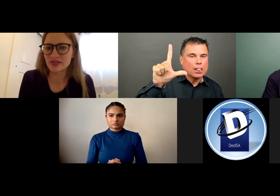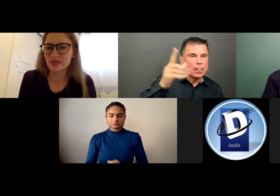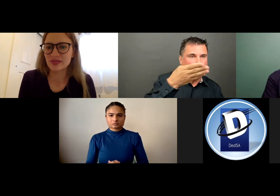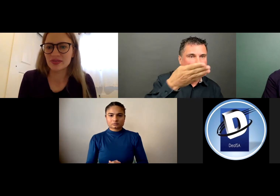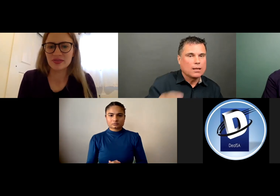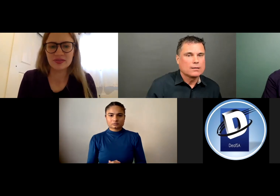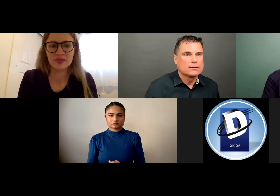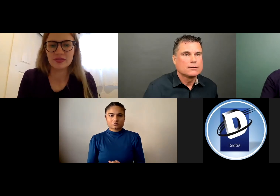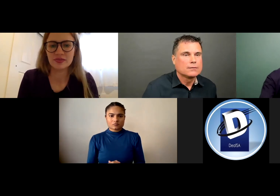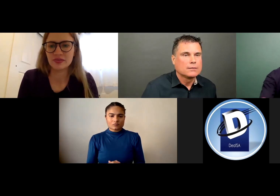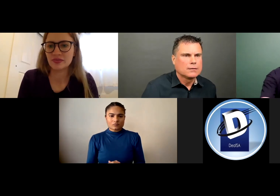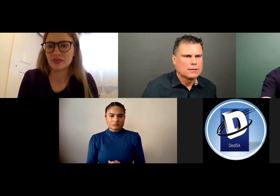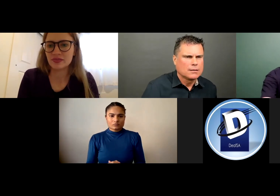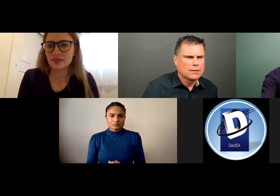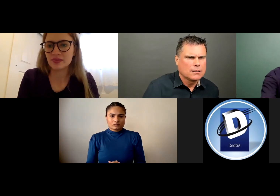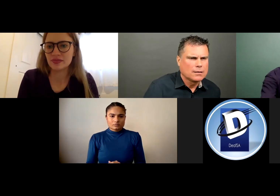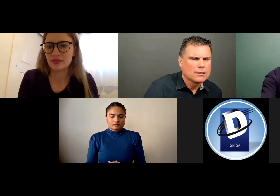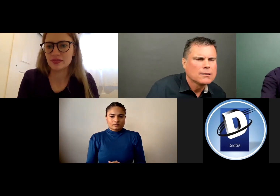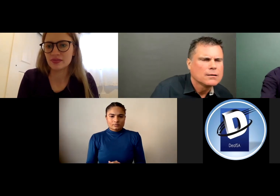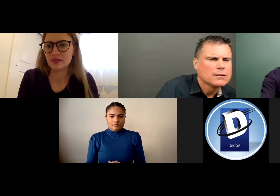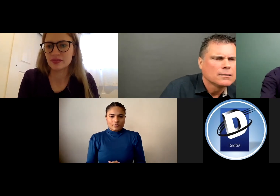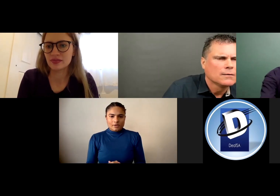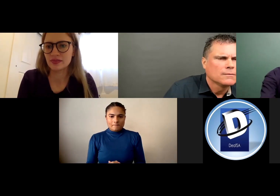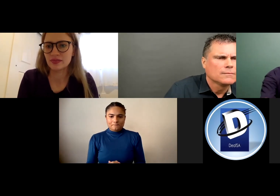his hand, Gabriel.